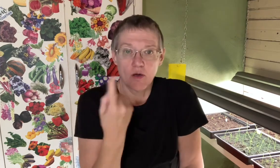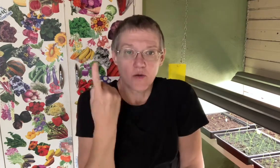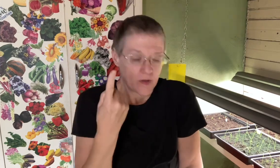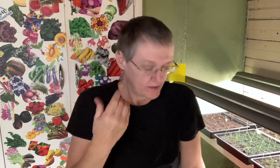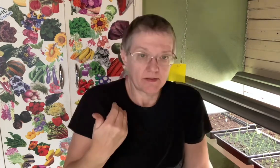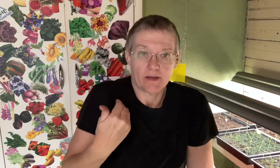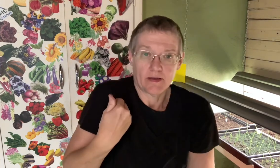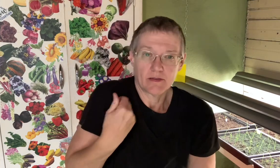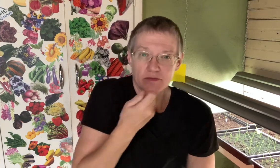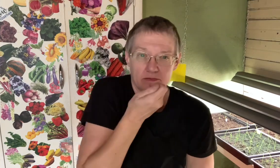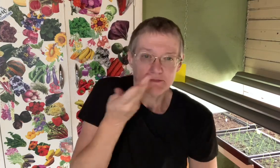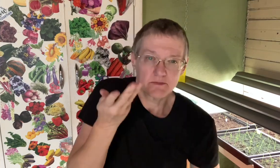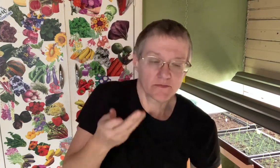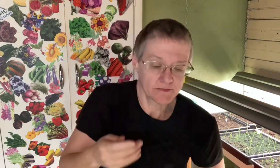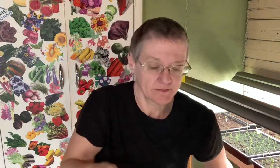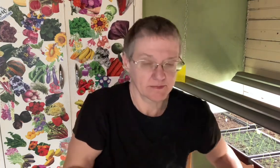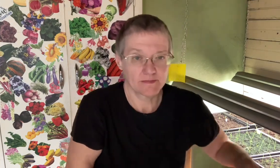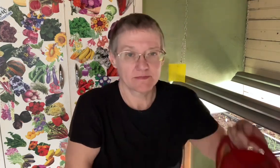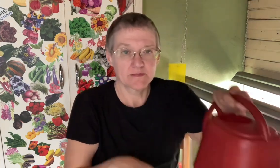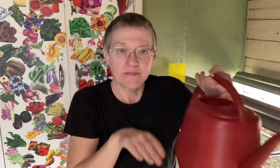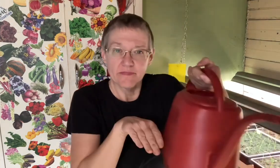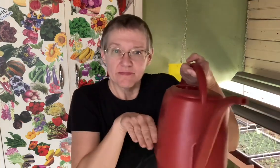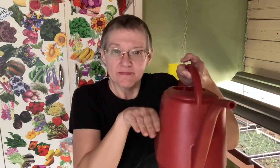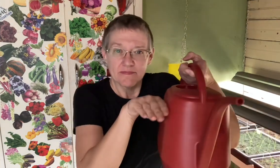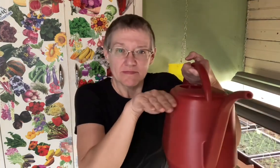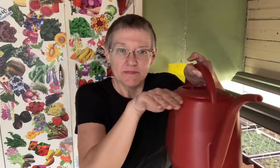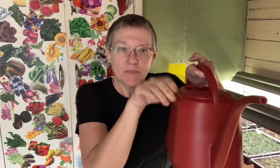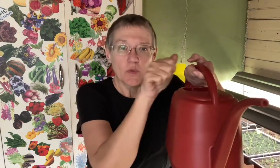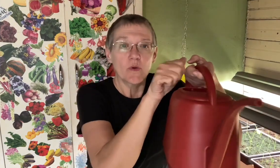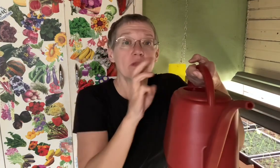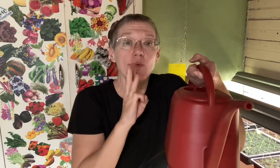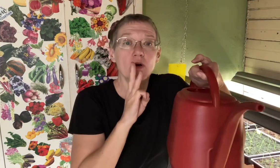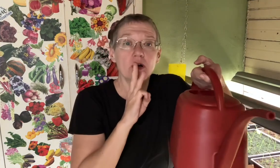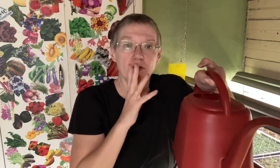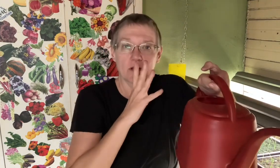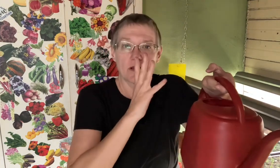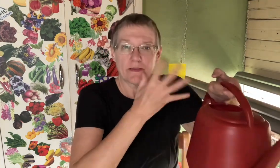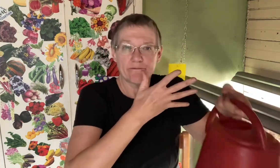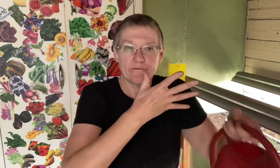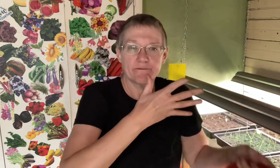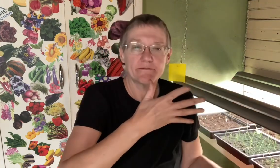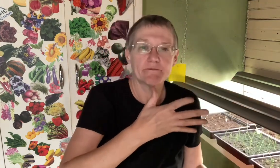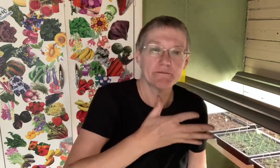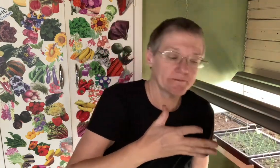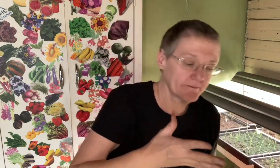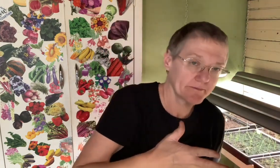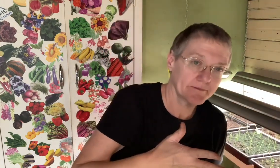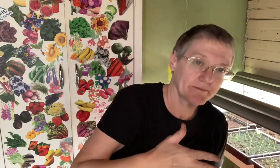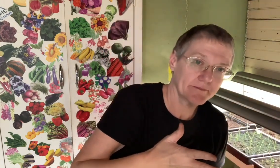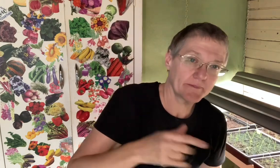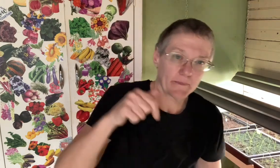going to die. I always have several watering cans filled up with water, and I leave it in this warm